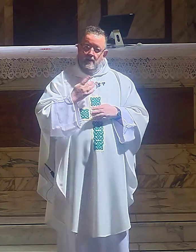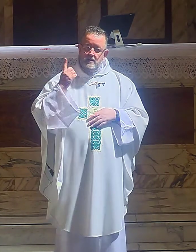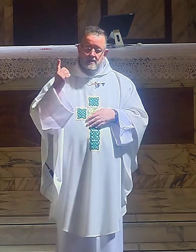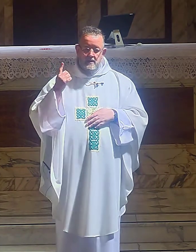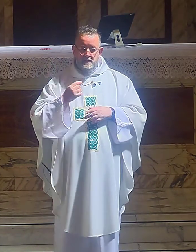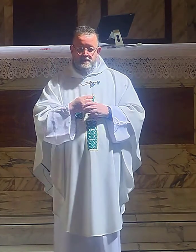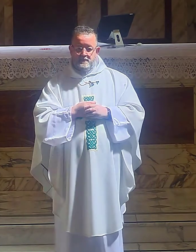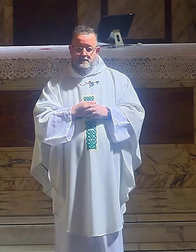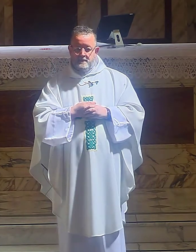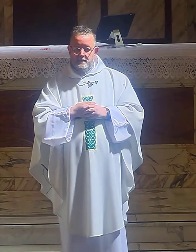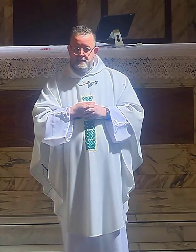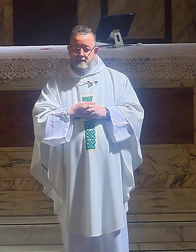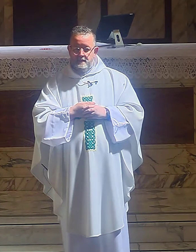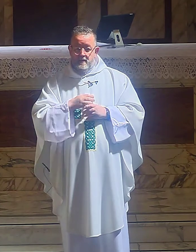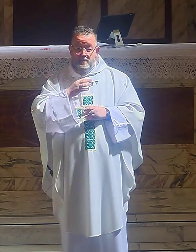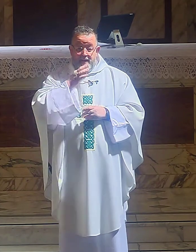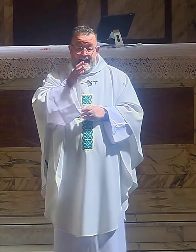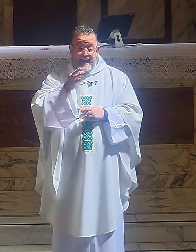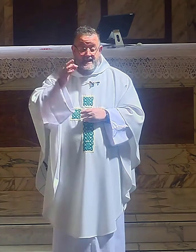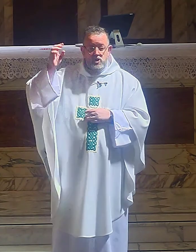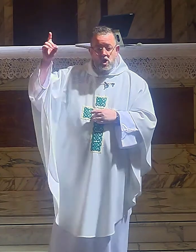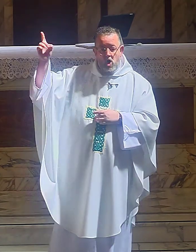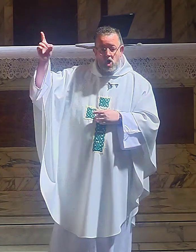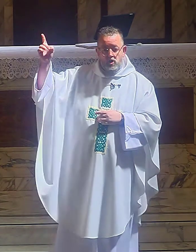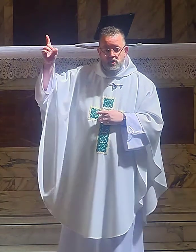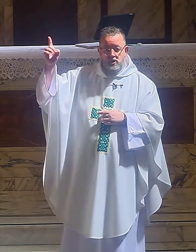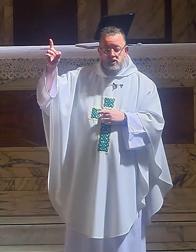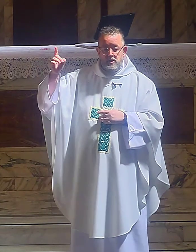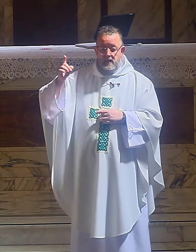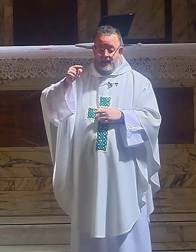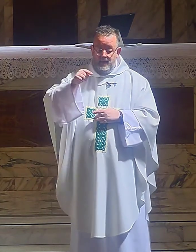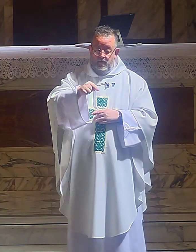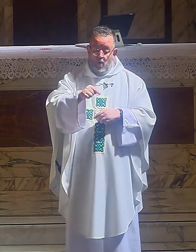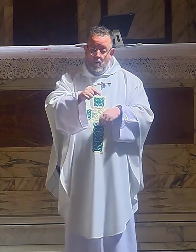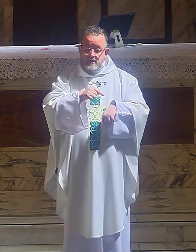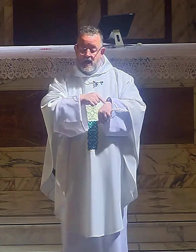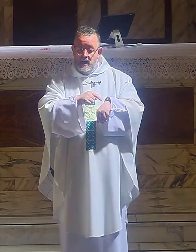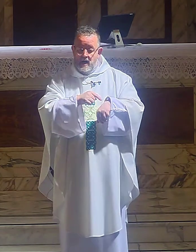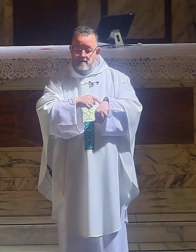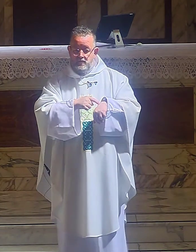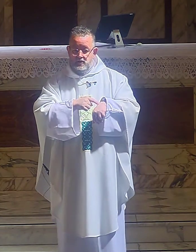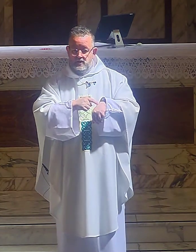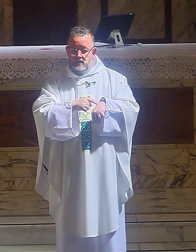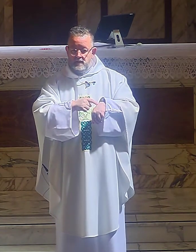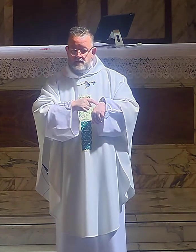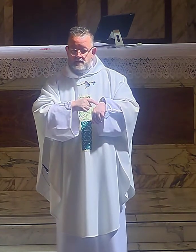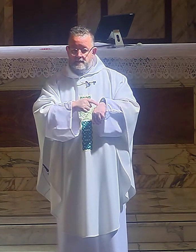please. But I asked God in those times,